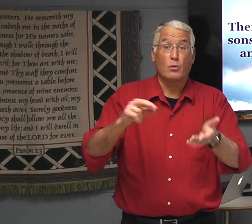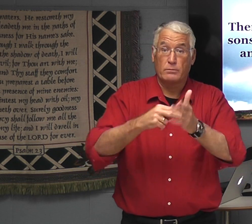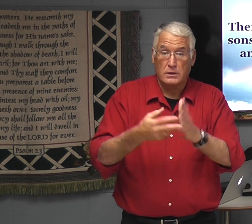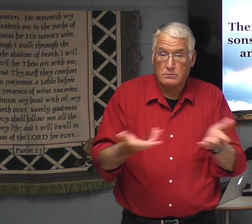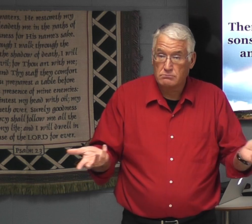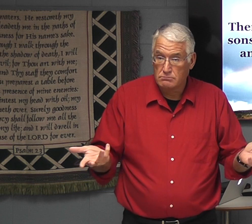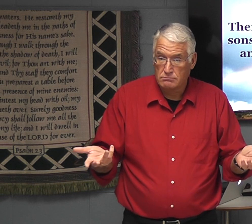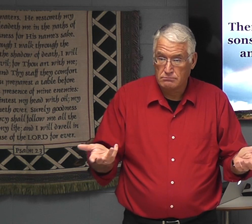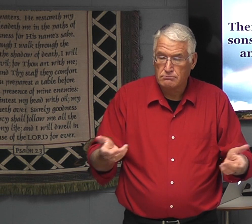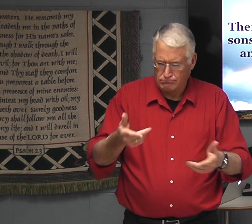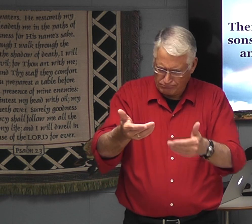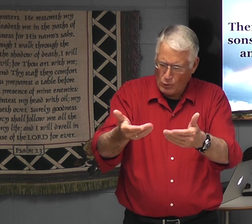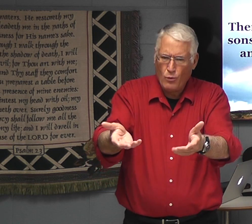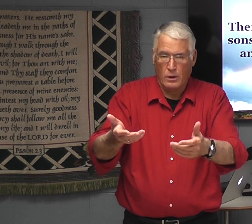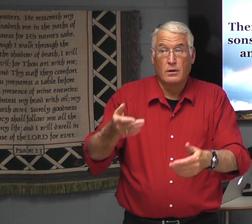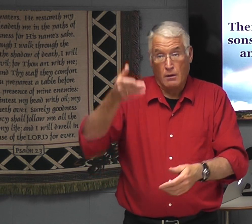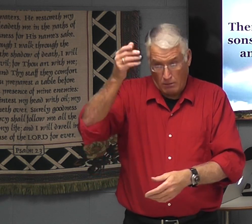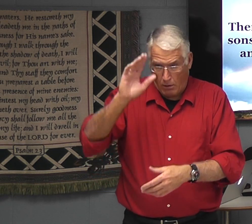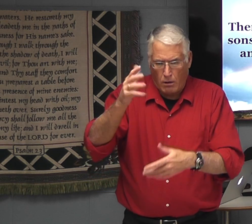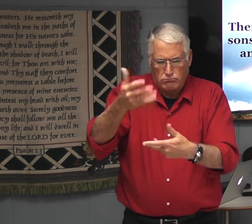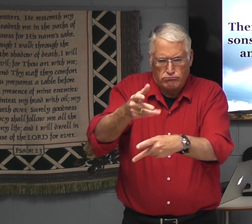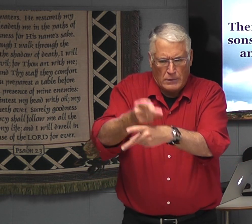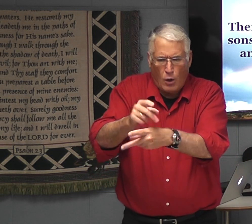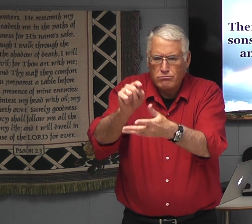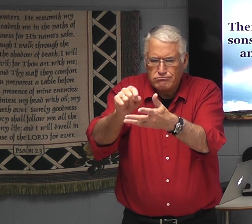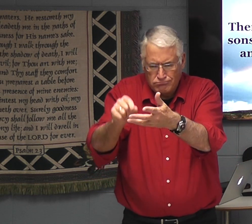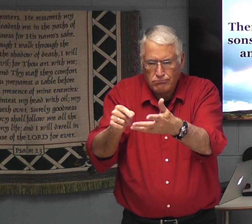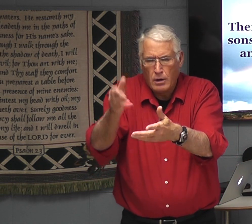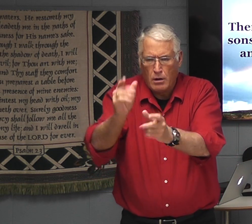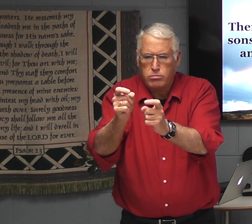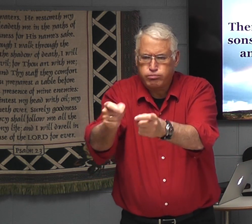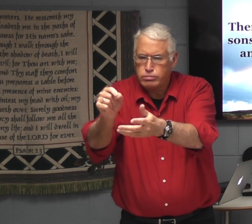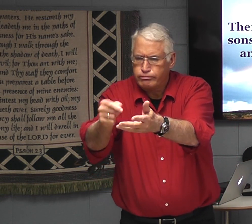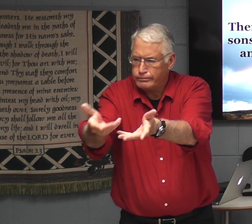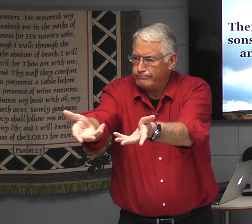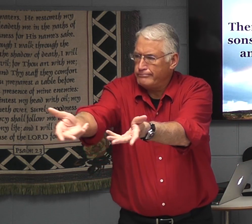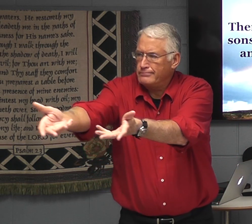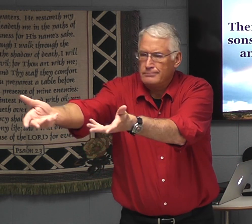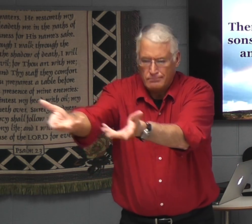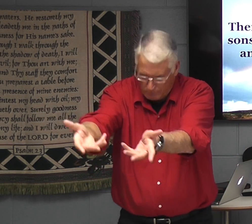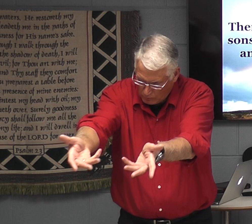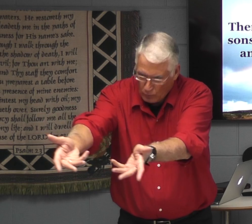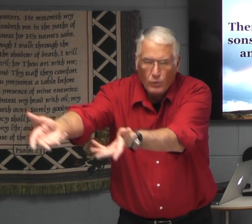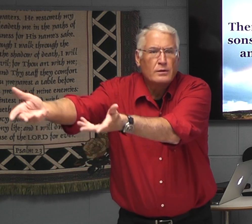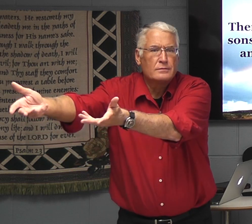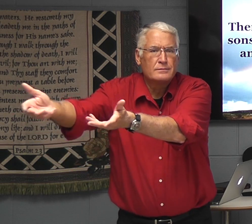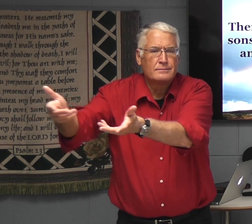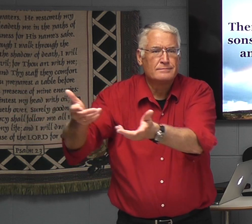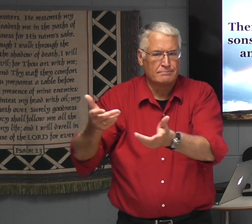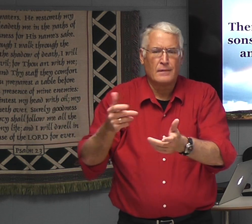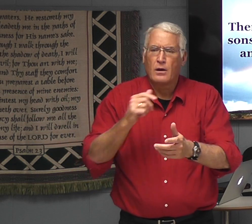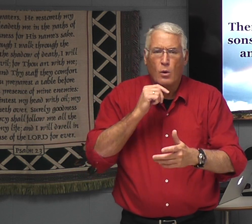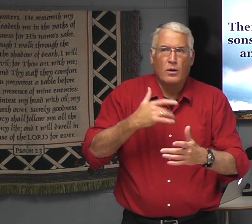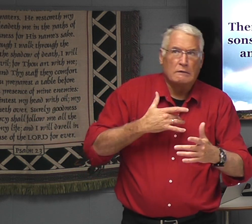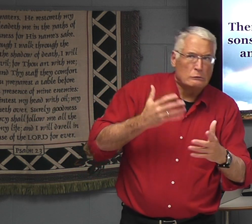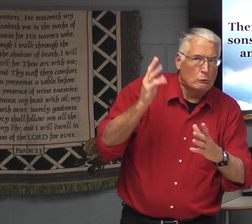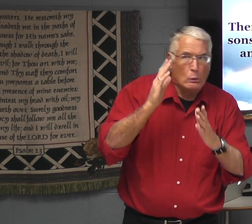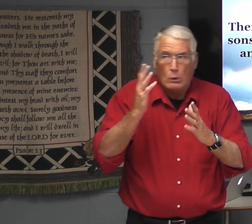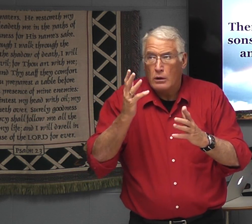So go and enjoy. That's what that meant. God would take care of the details, and they were to go out and enjoy